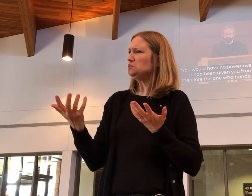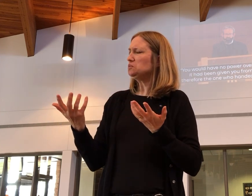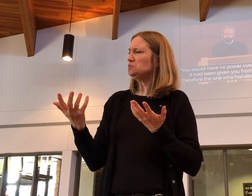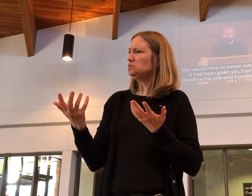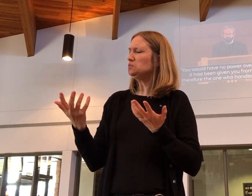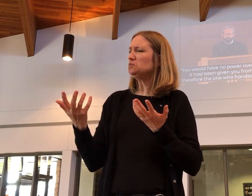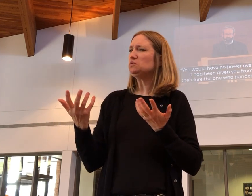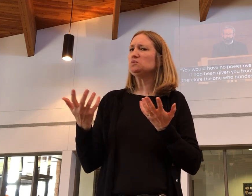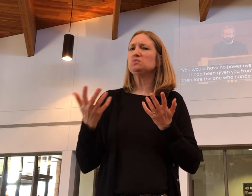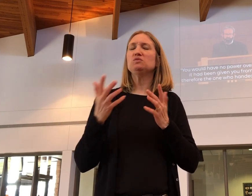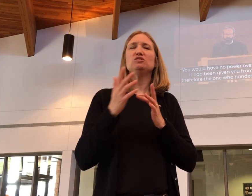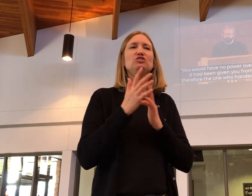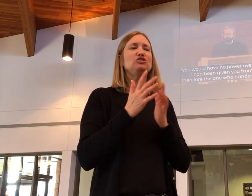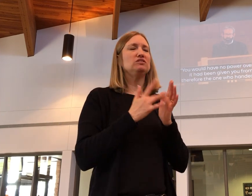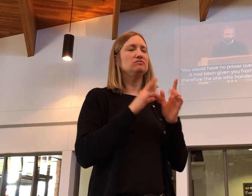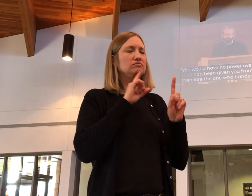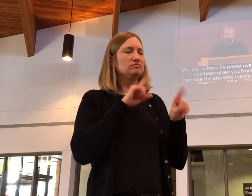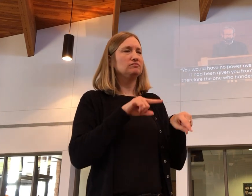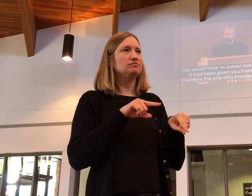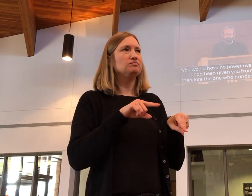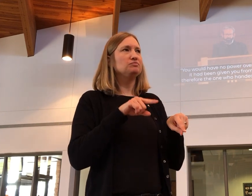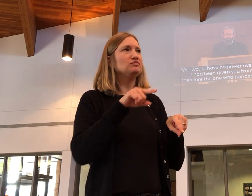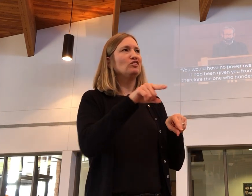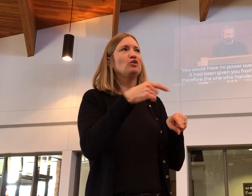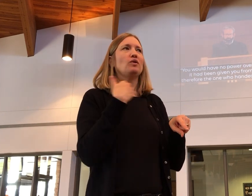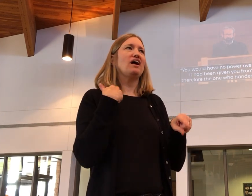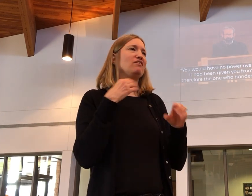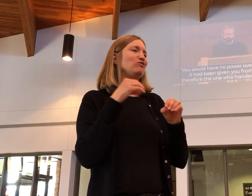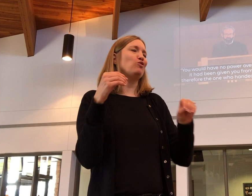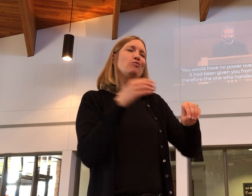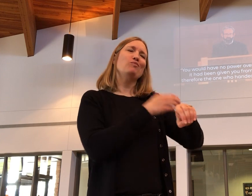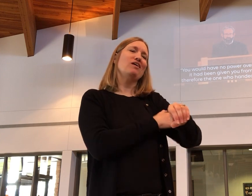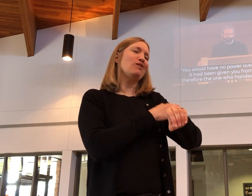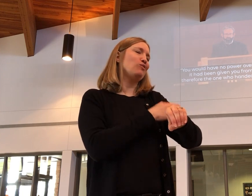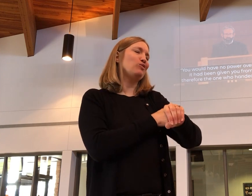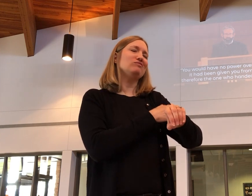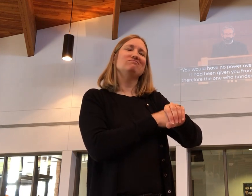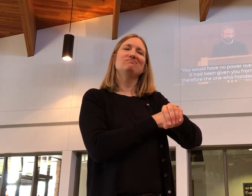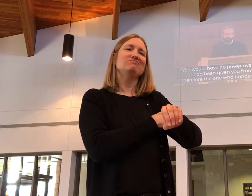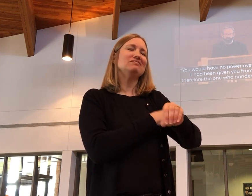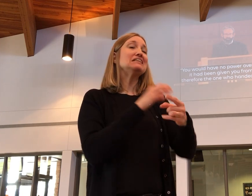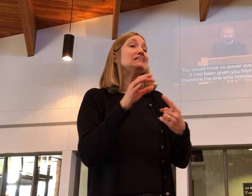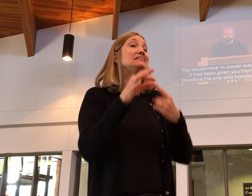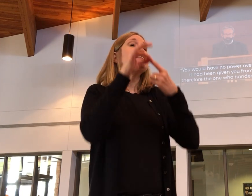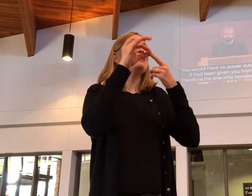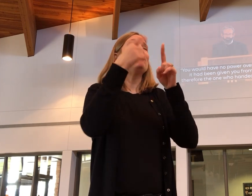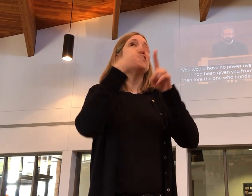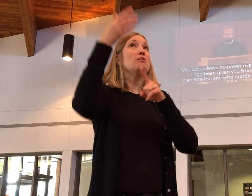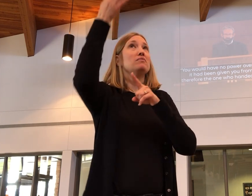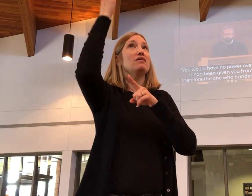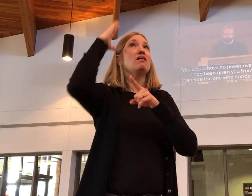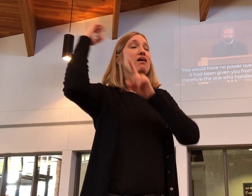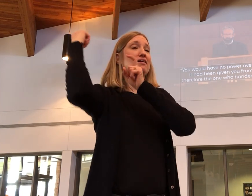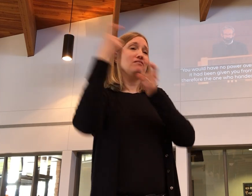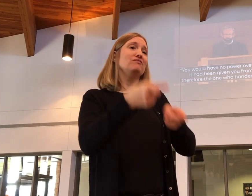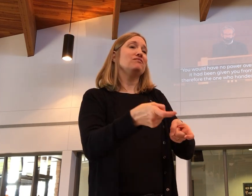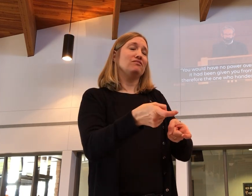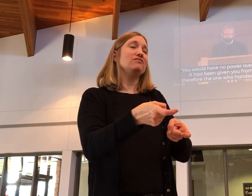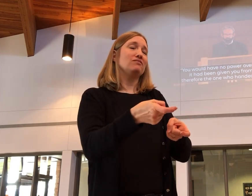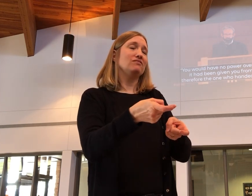Jesus answered him, "You would have no power over me unless it had been given to you from